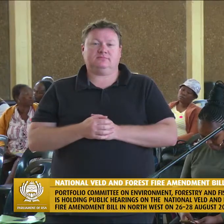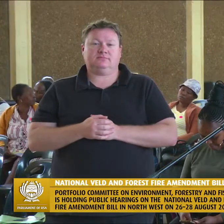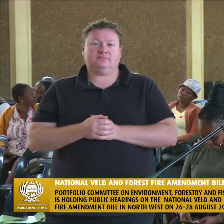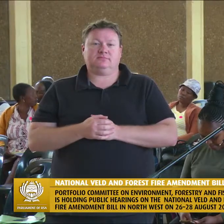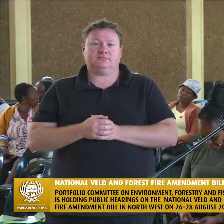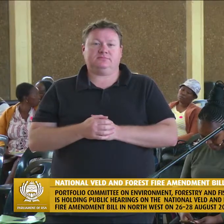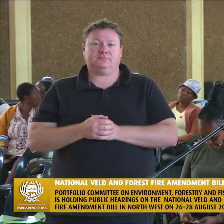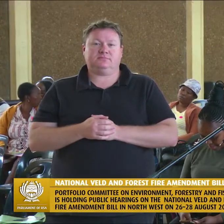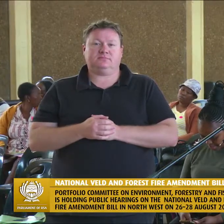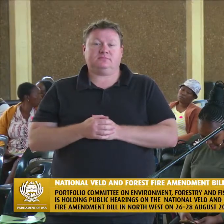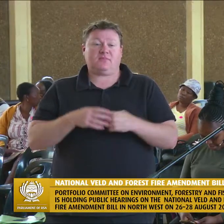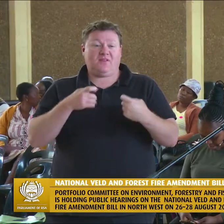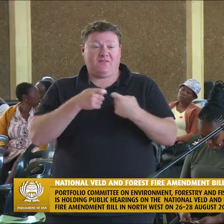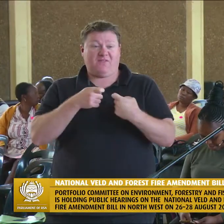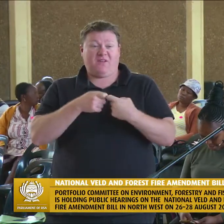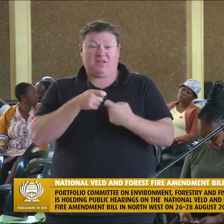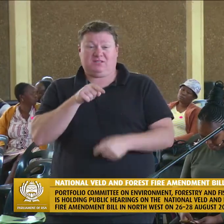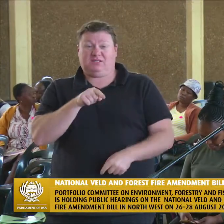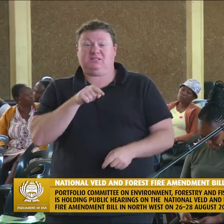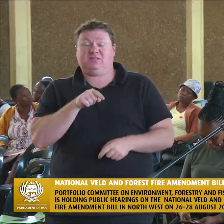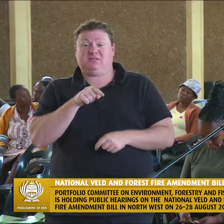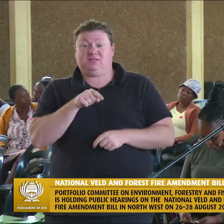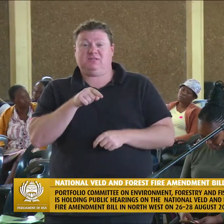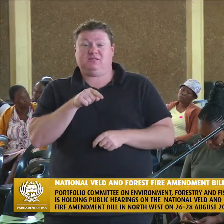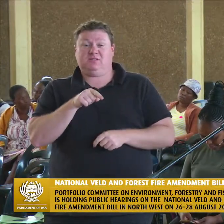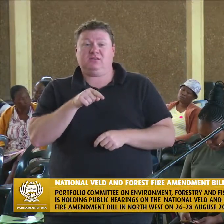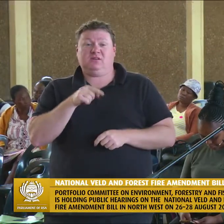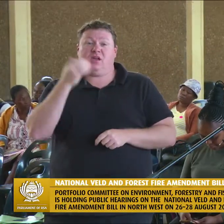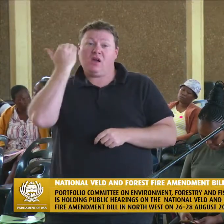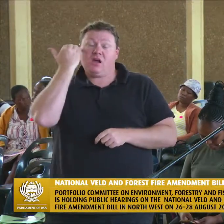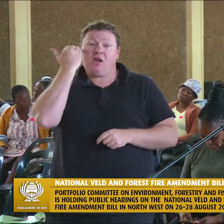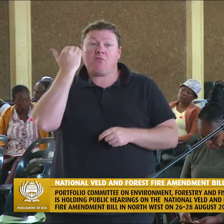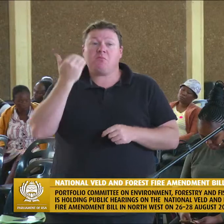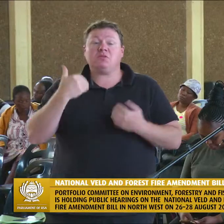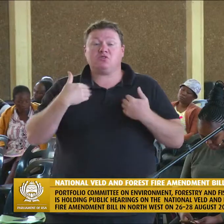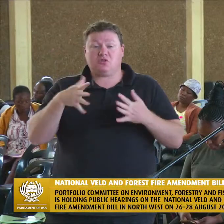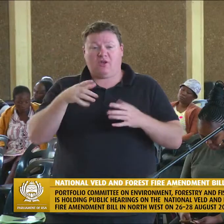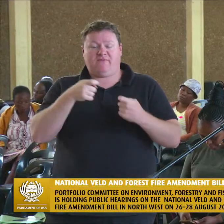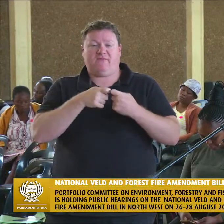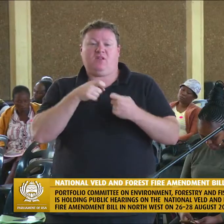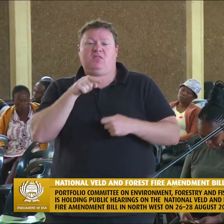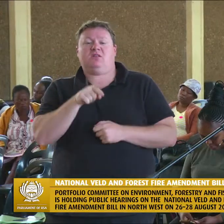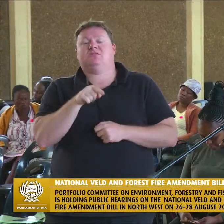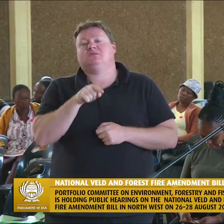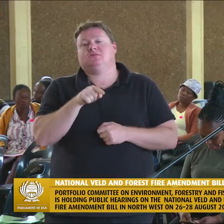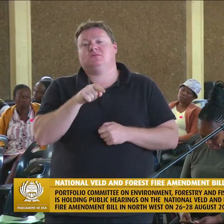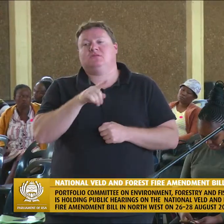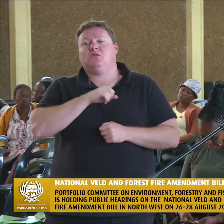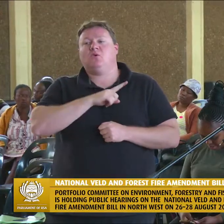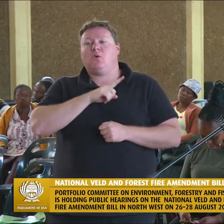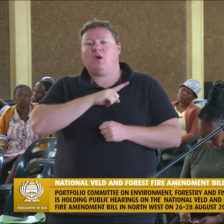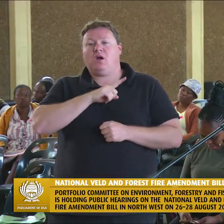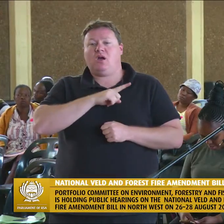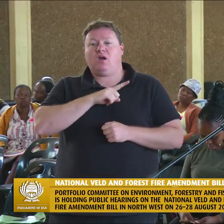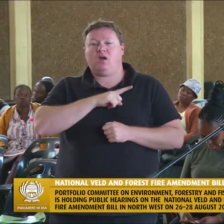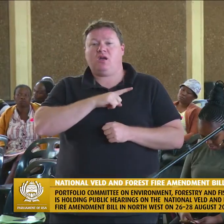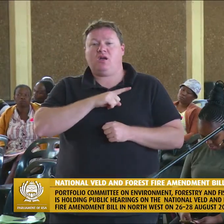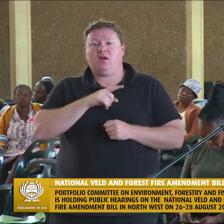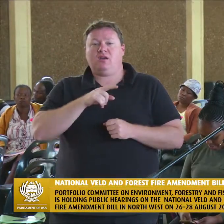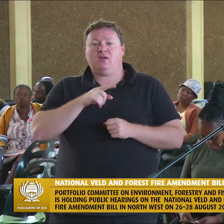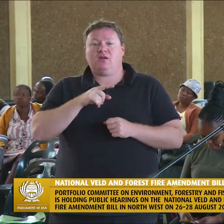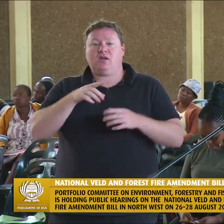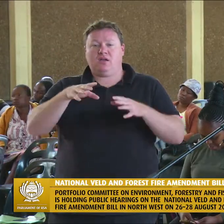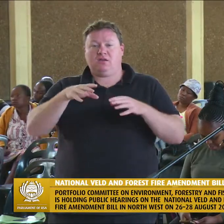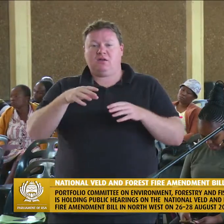this fine the government is the instigator because government is not taking us